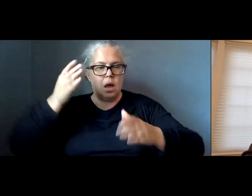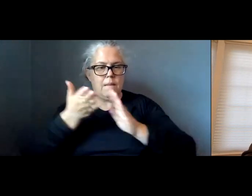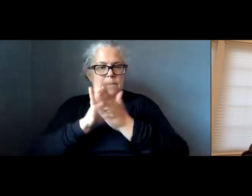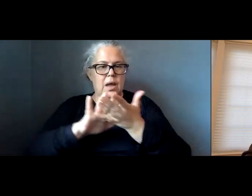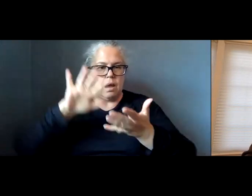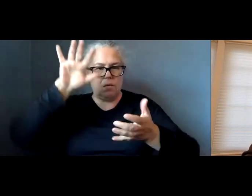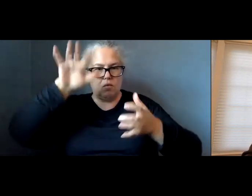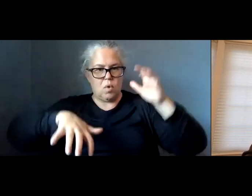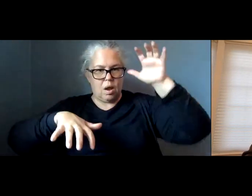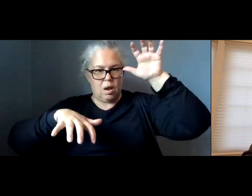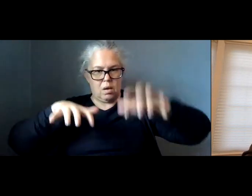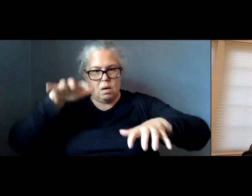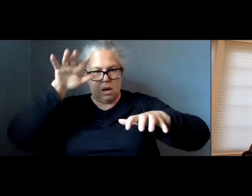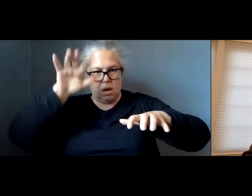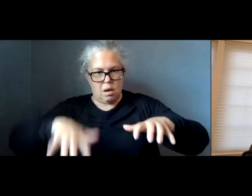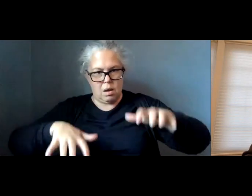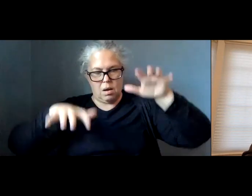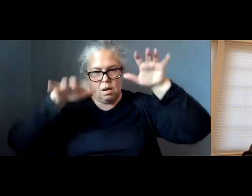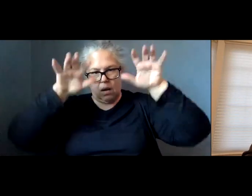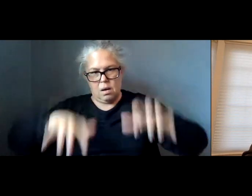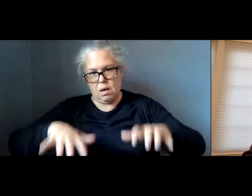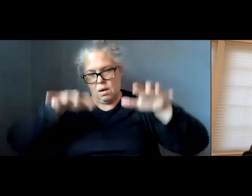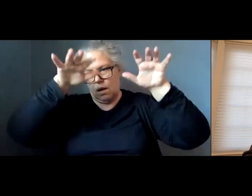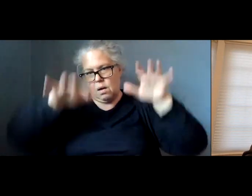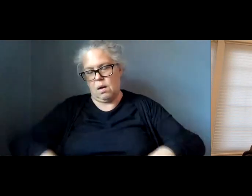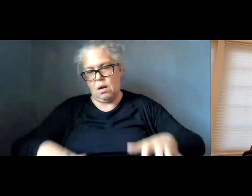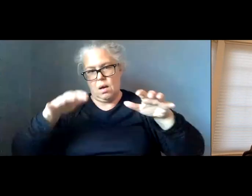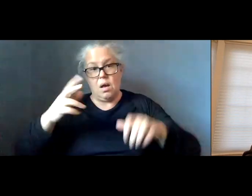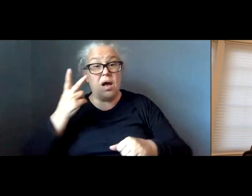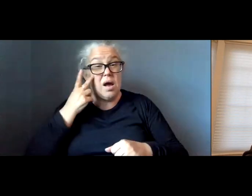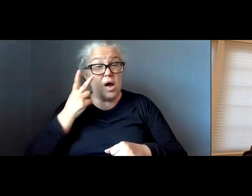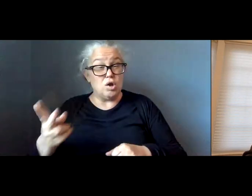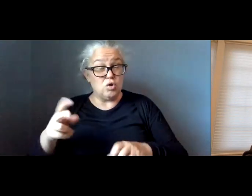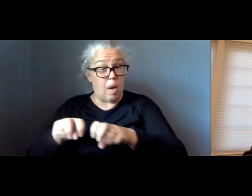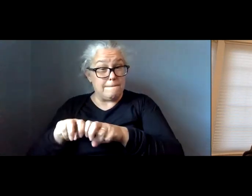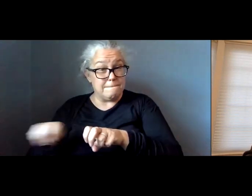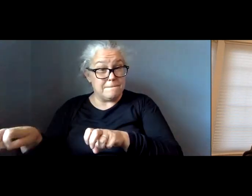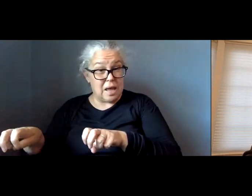see a bench that was placed some years ago in warm, sunny